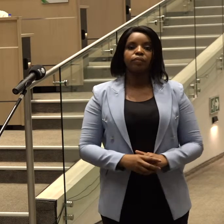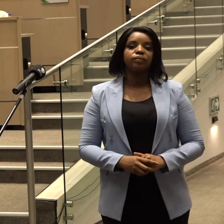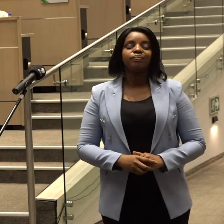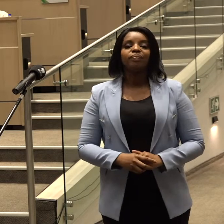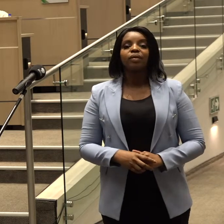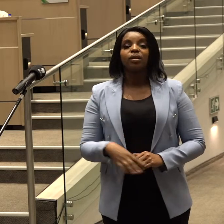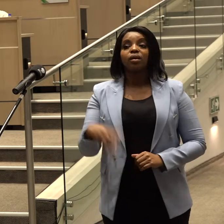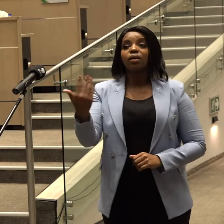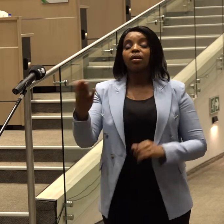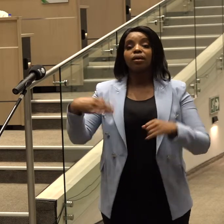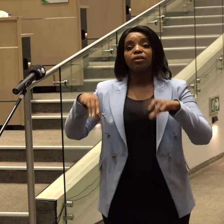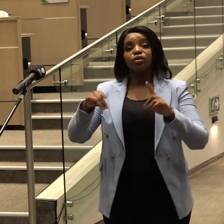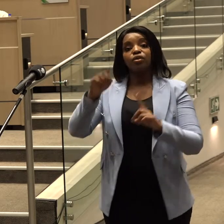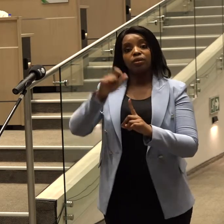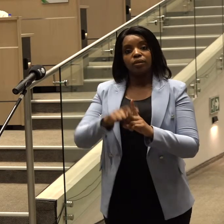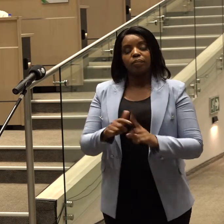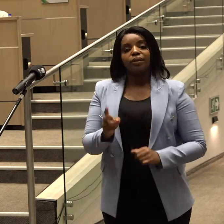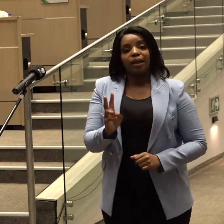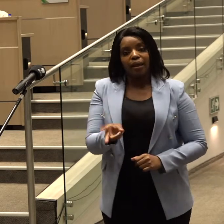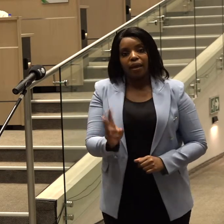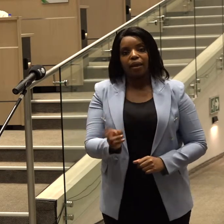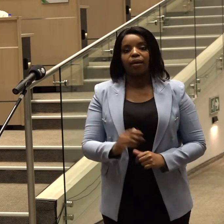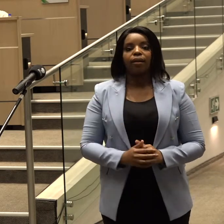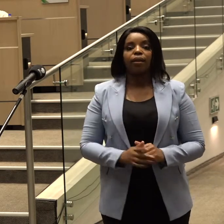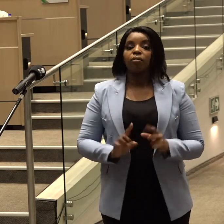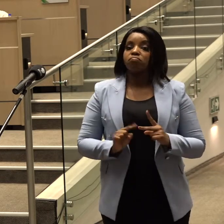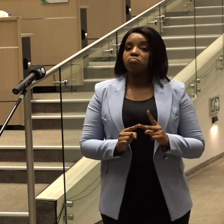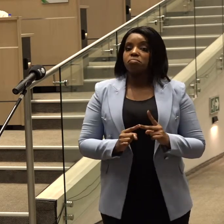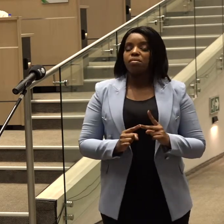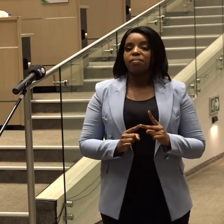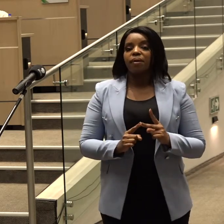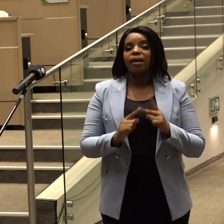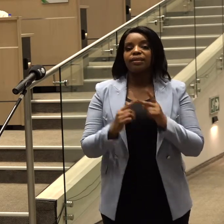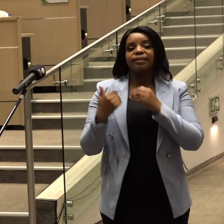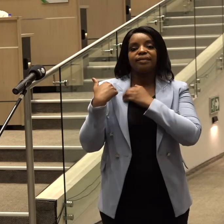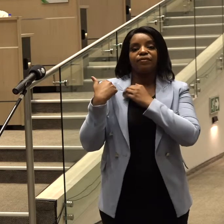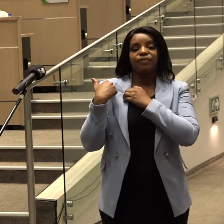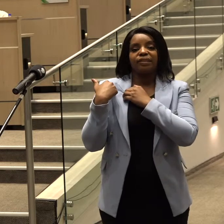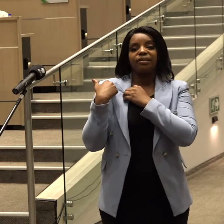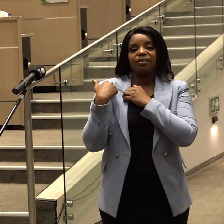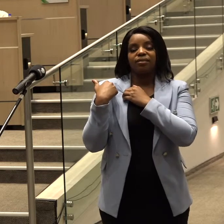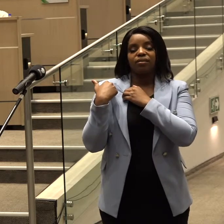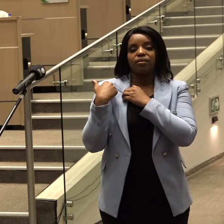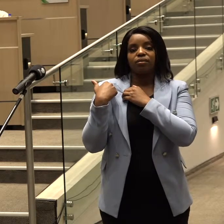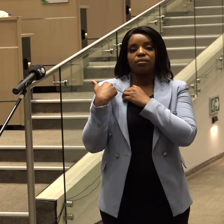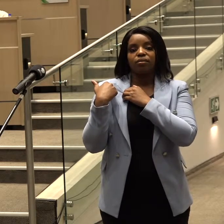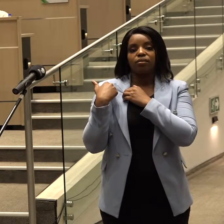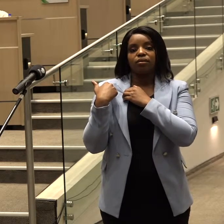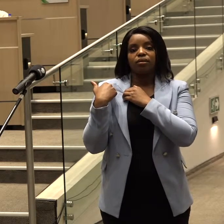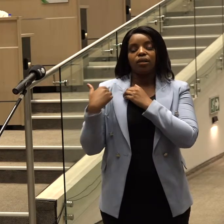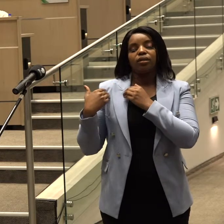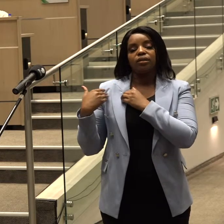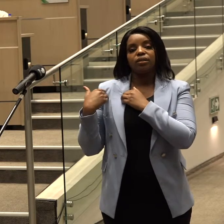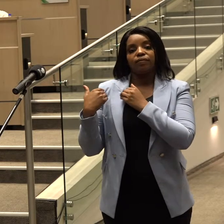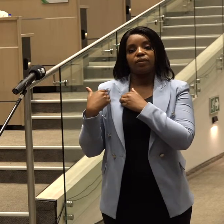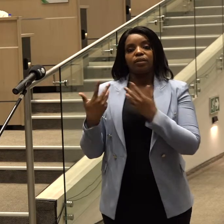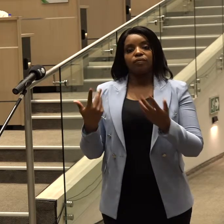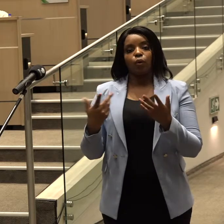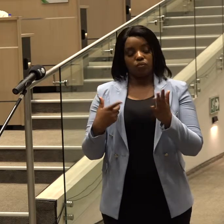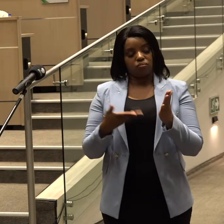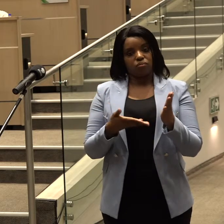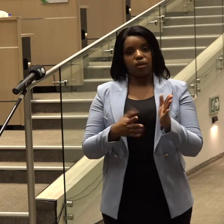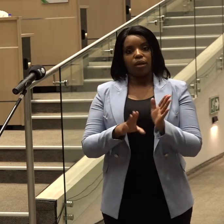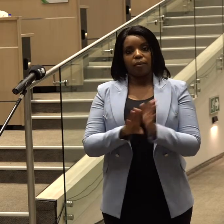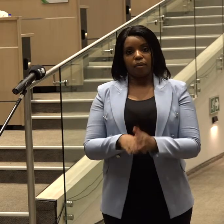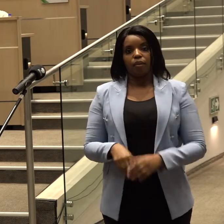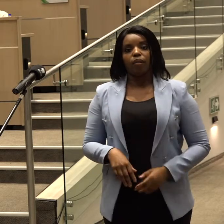bring this to your attention in terms of safety uh for me not to derail from the the content of the bill uh